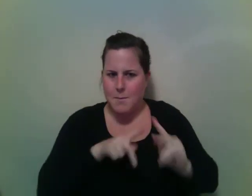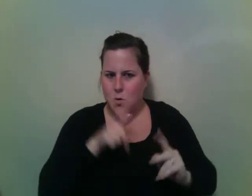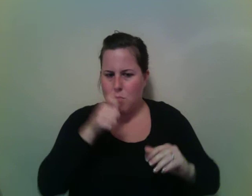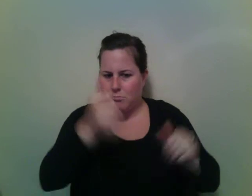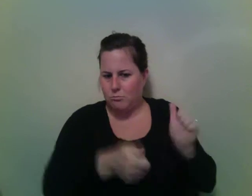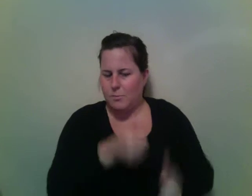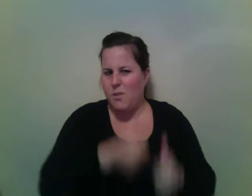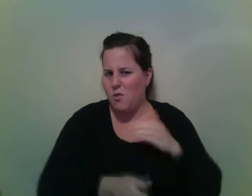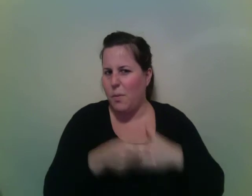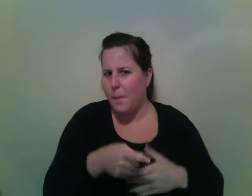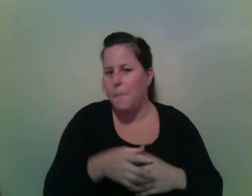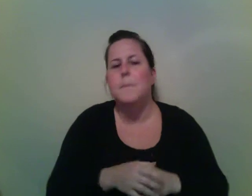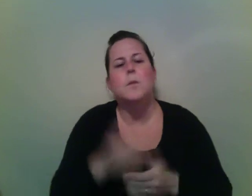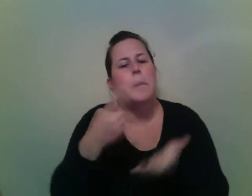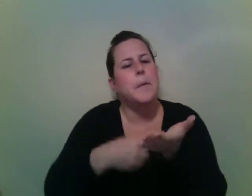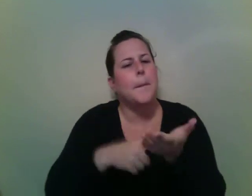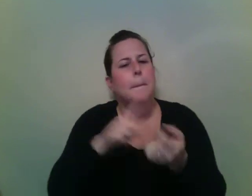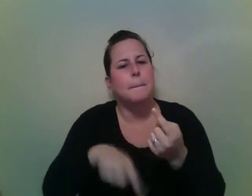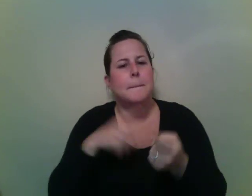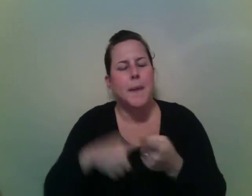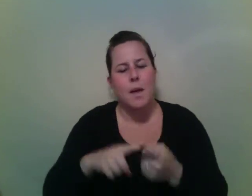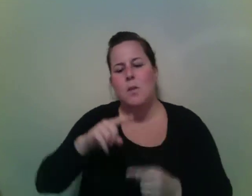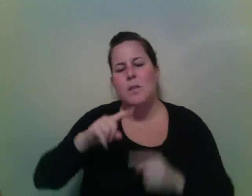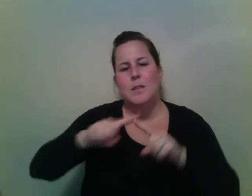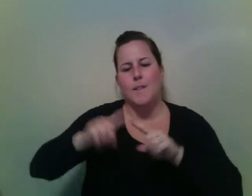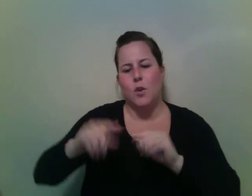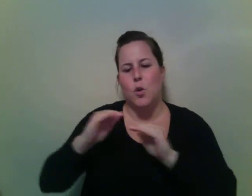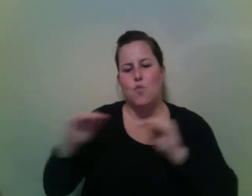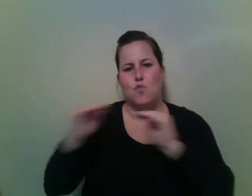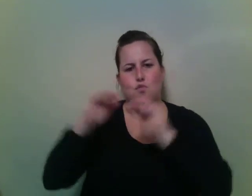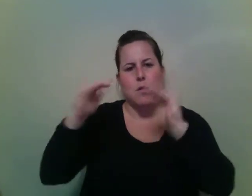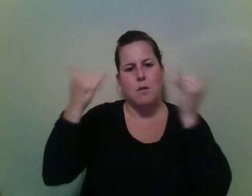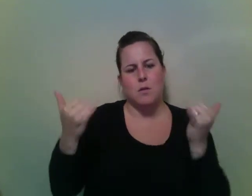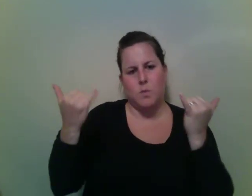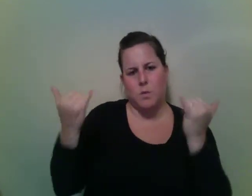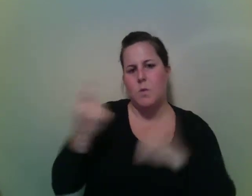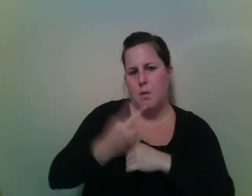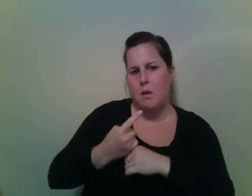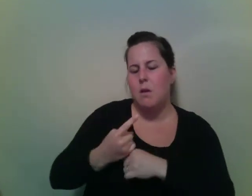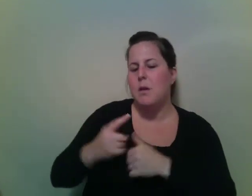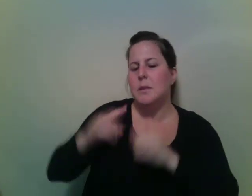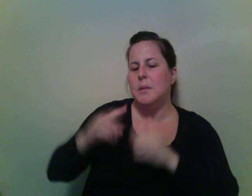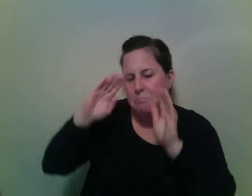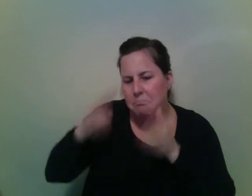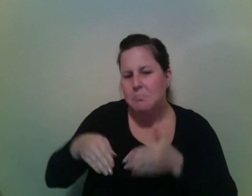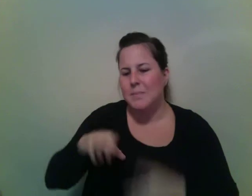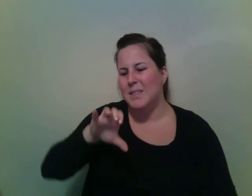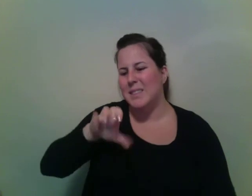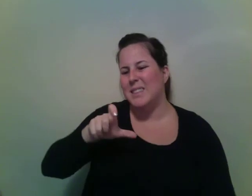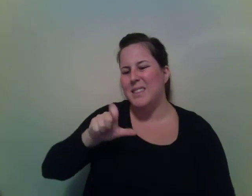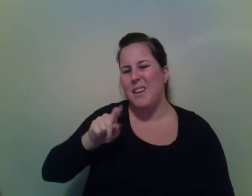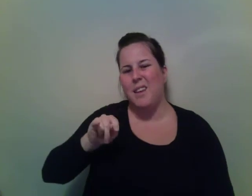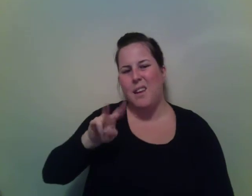silver ranks today. If you are not familiar with this compensation plan, you absolutely need